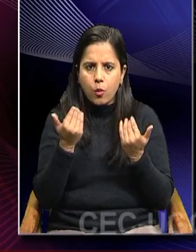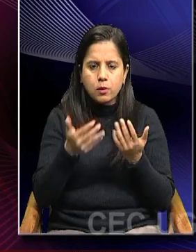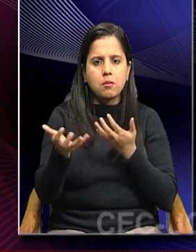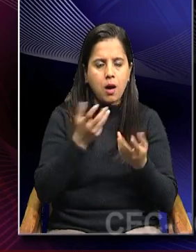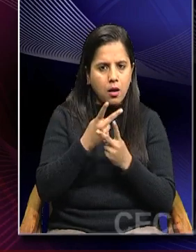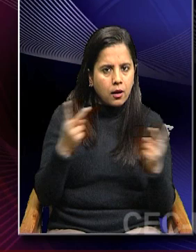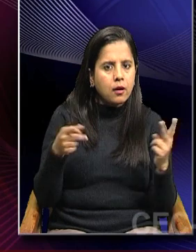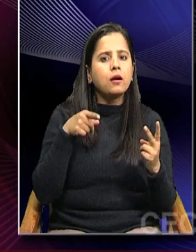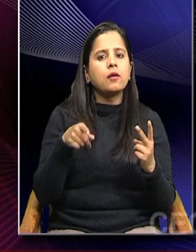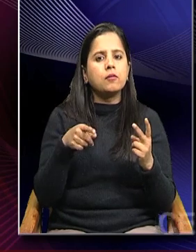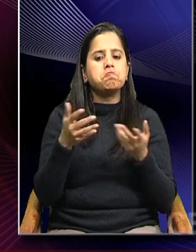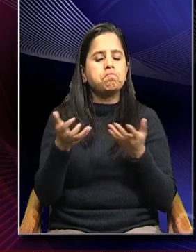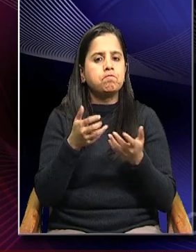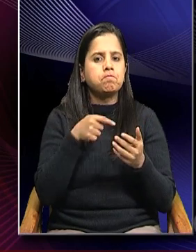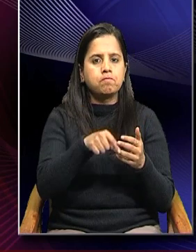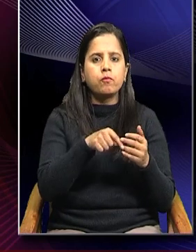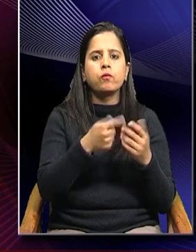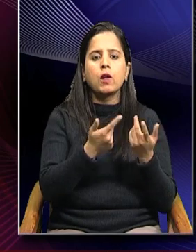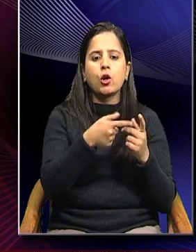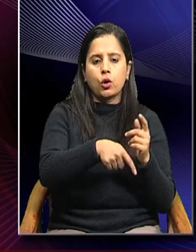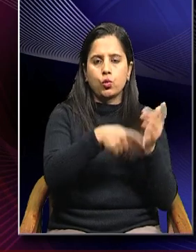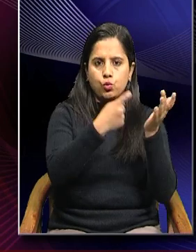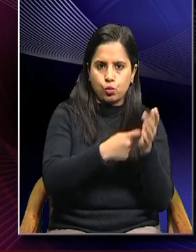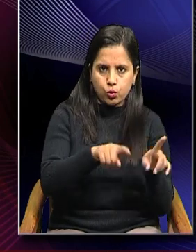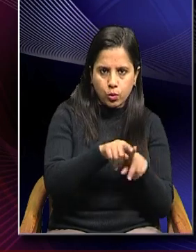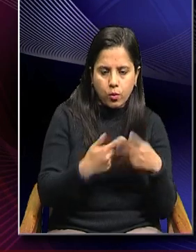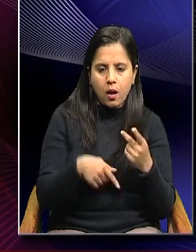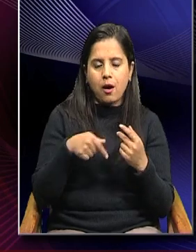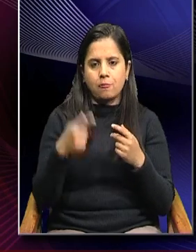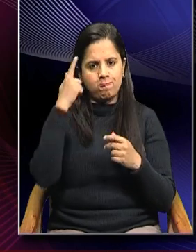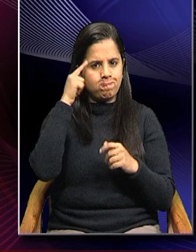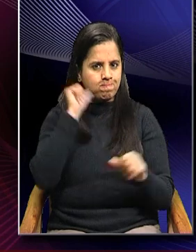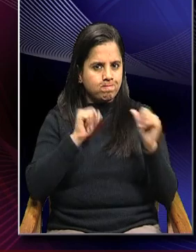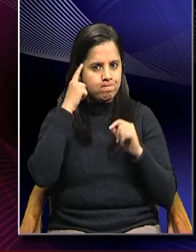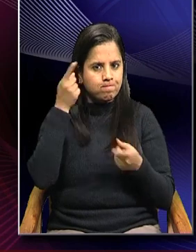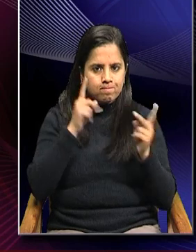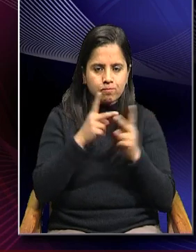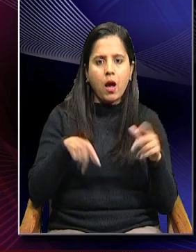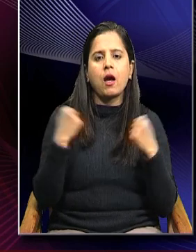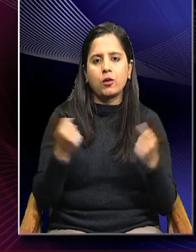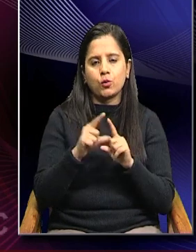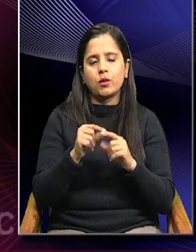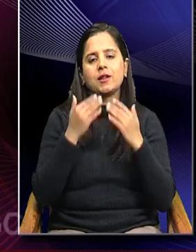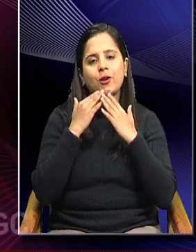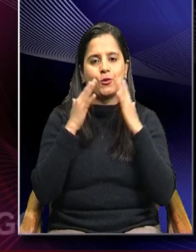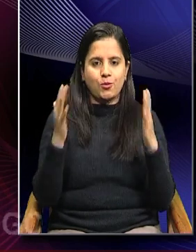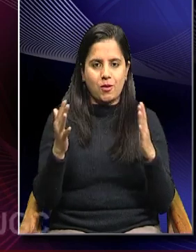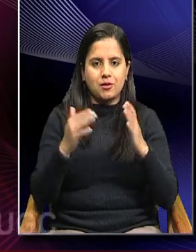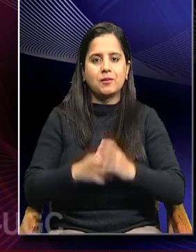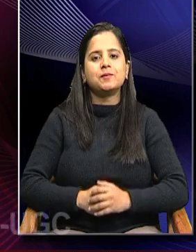marketing, marketing as a discipline, marketing as an art, marketing as an activity. Thank you so much.